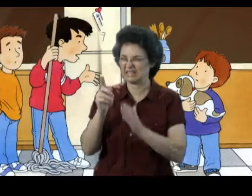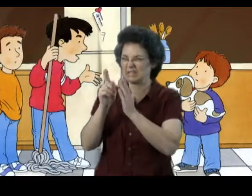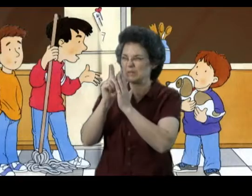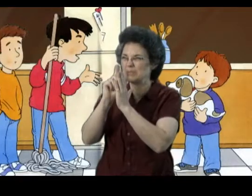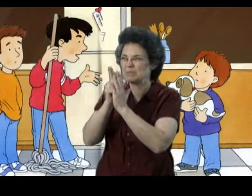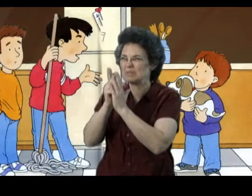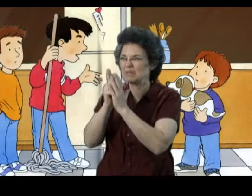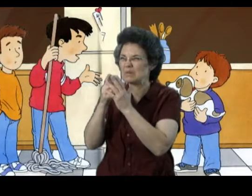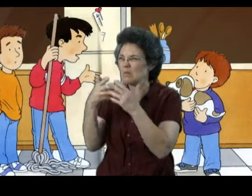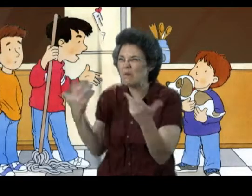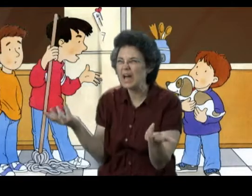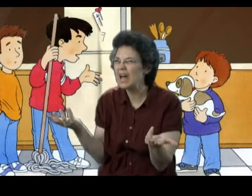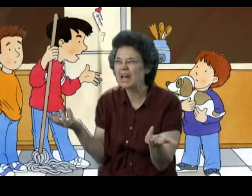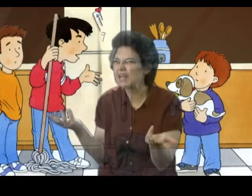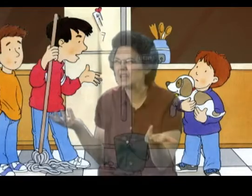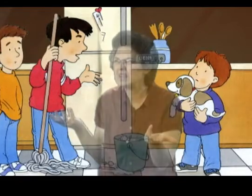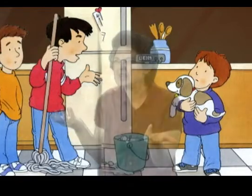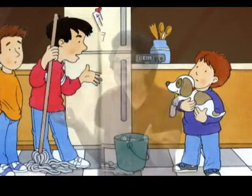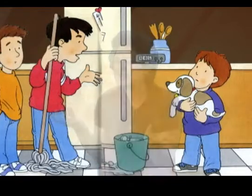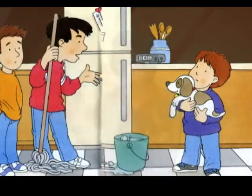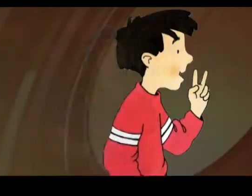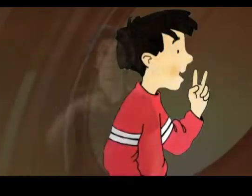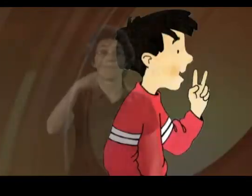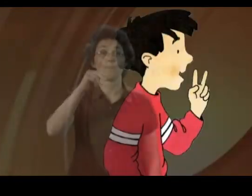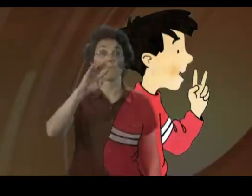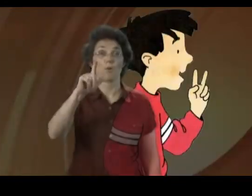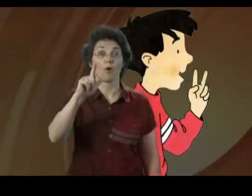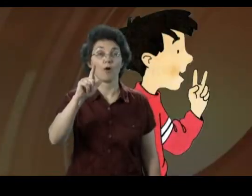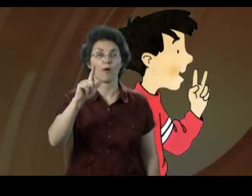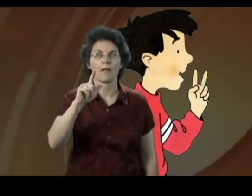"Well, what is a minute?" he asked.